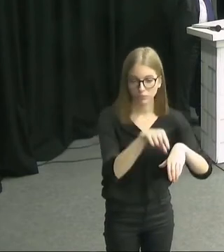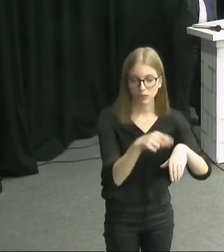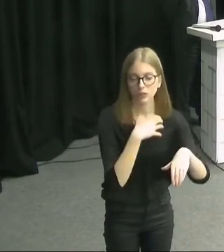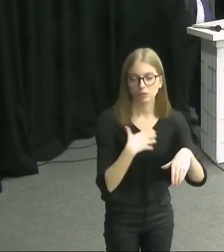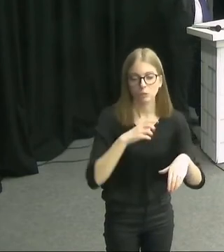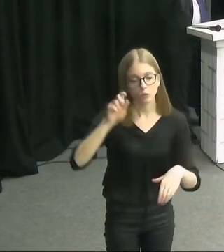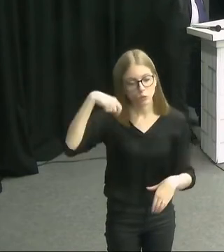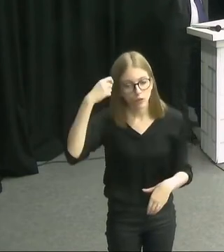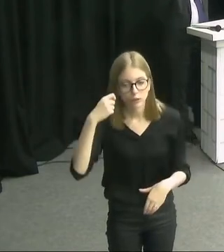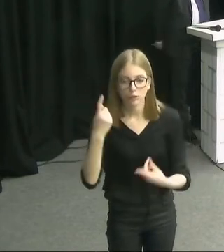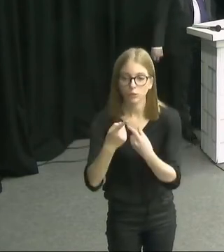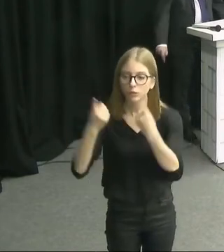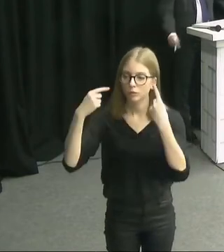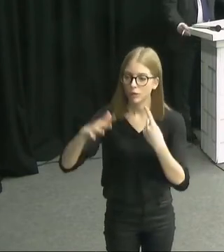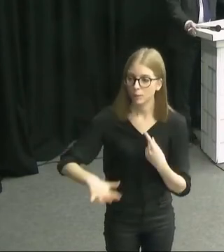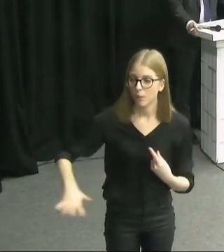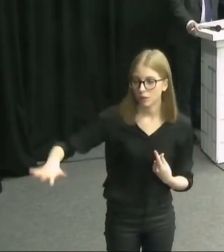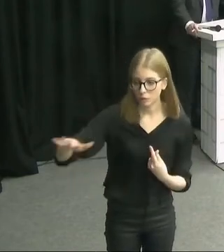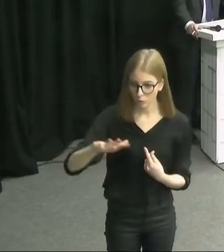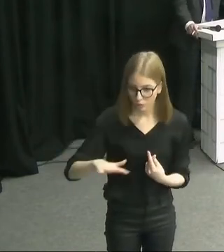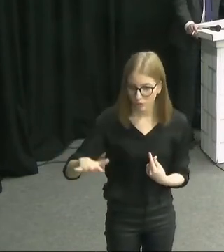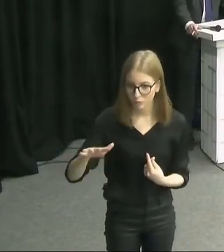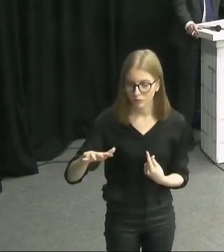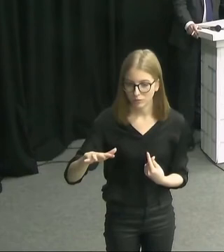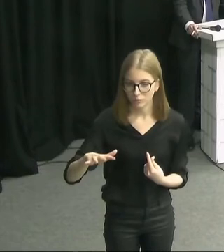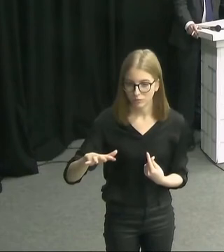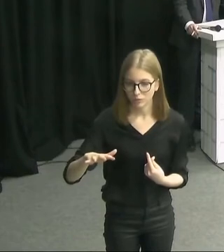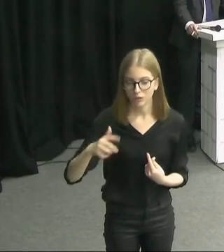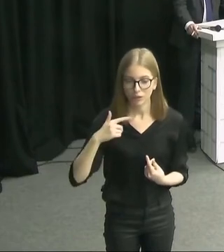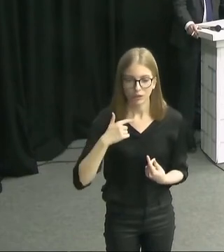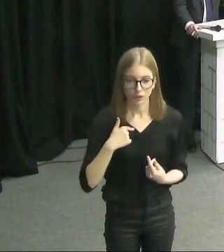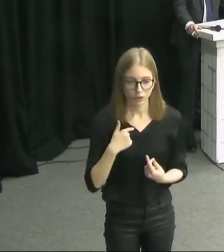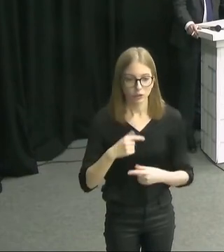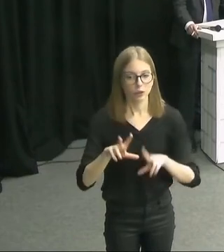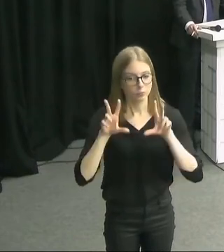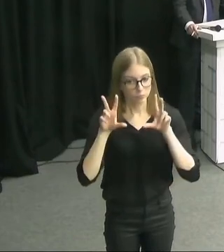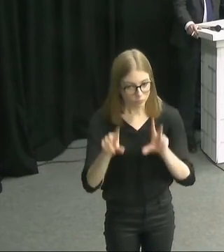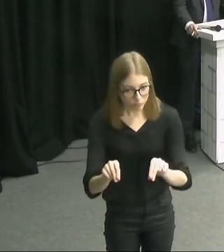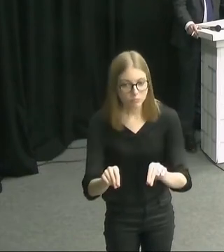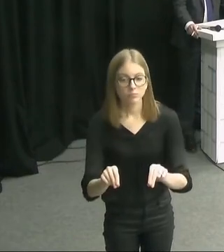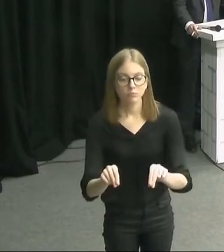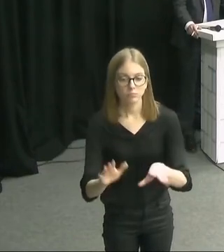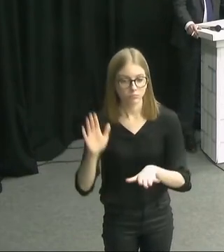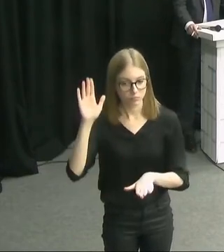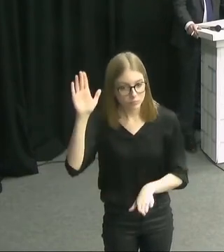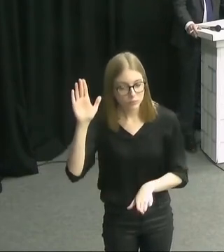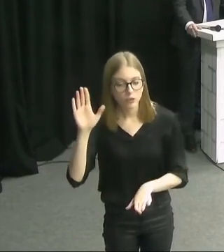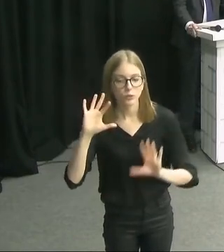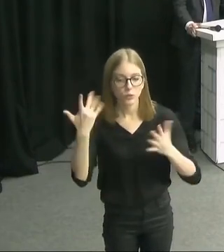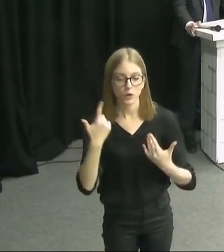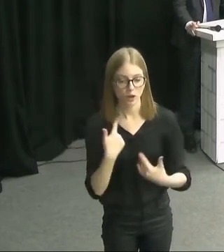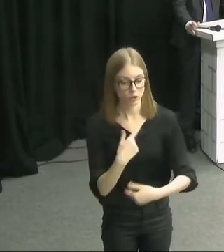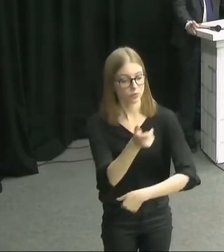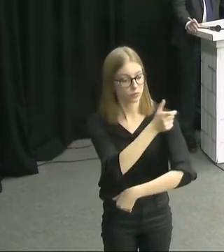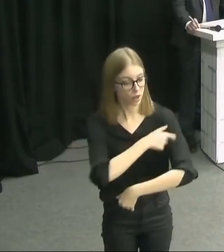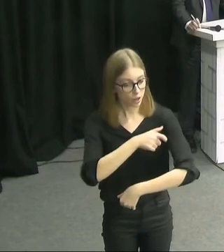elected. So the first one. To ensure that there is at least one new dormitory that is built in